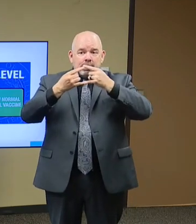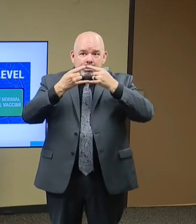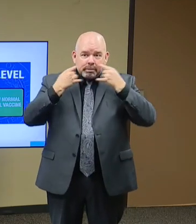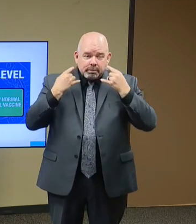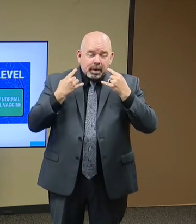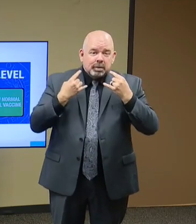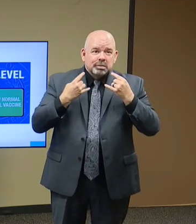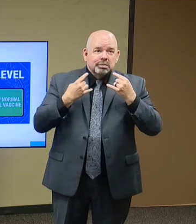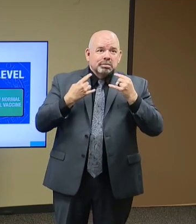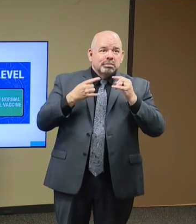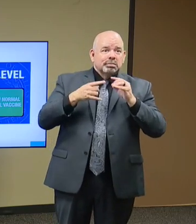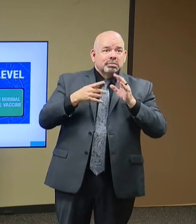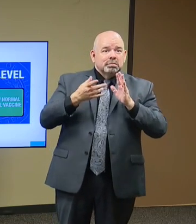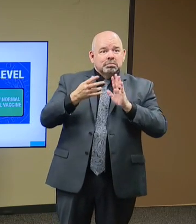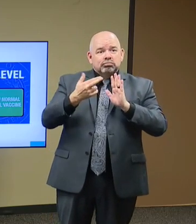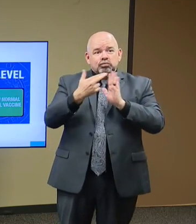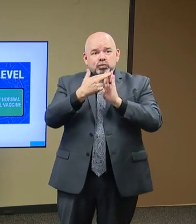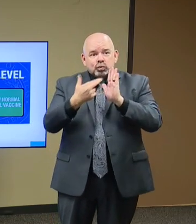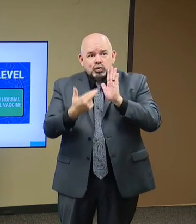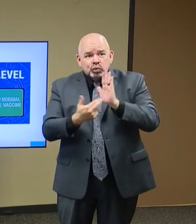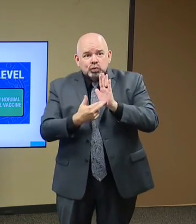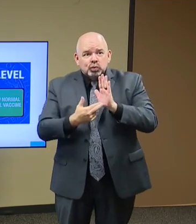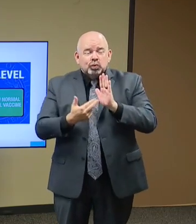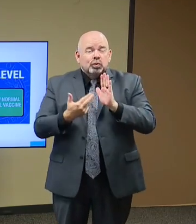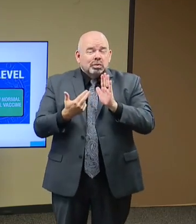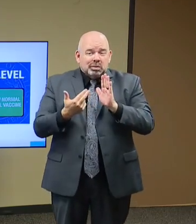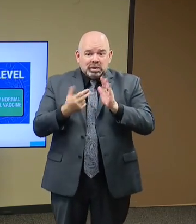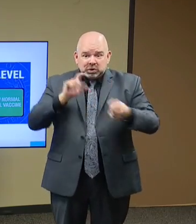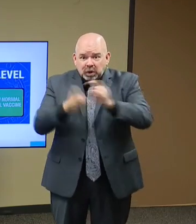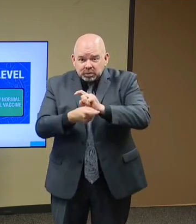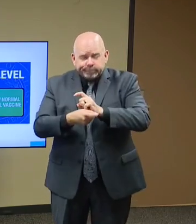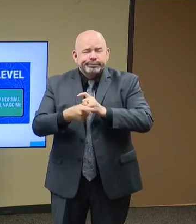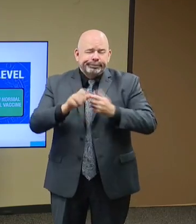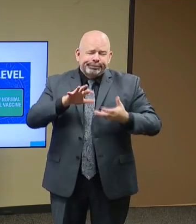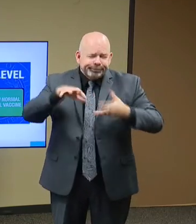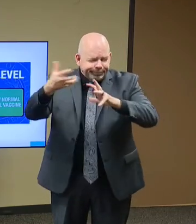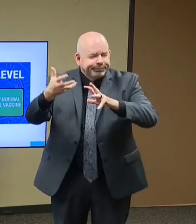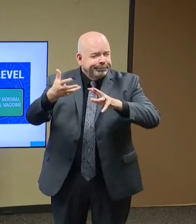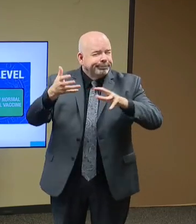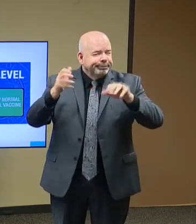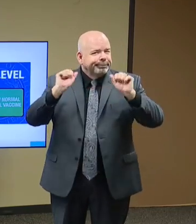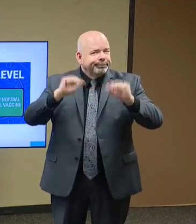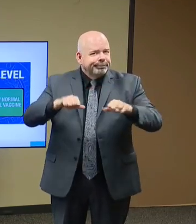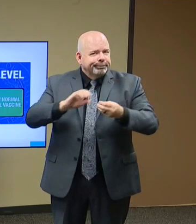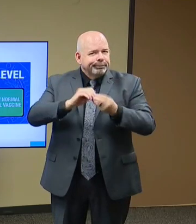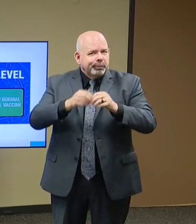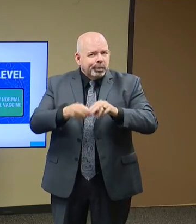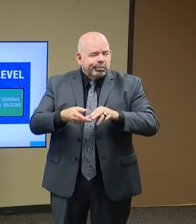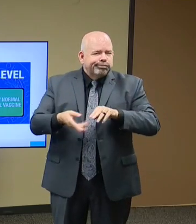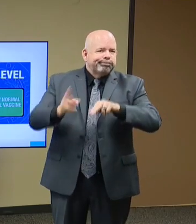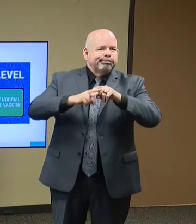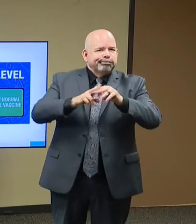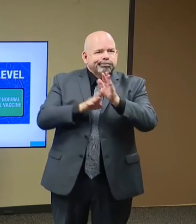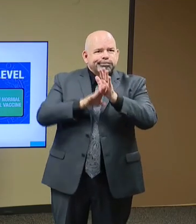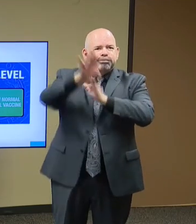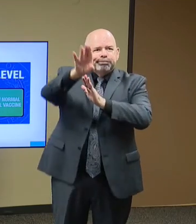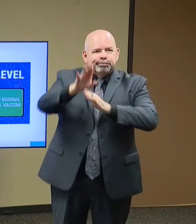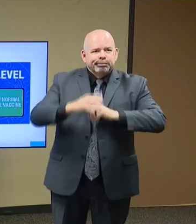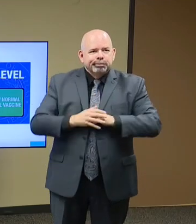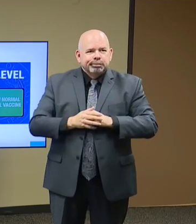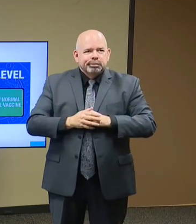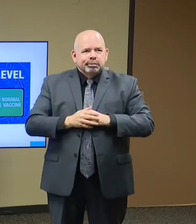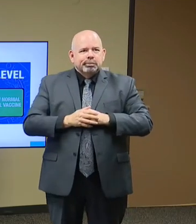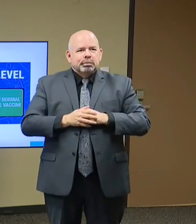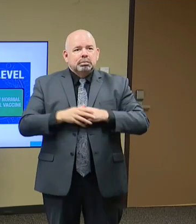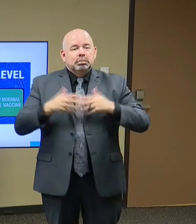that would spike up the COVIDs, and that's not up to us, that's up to the governor. But it's up to